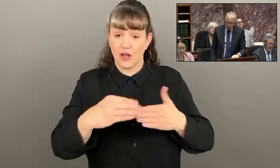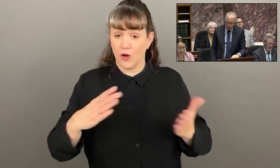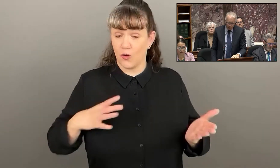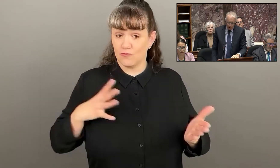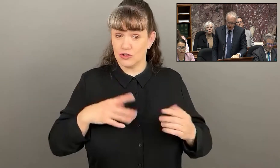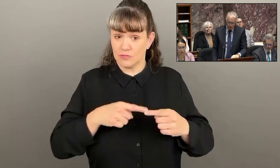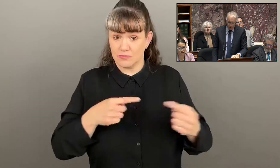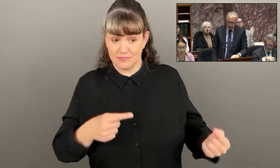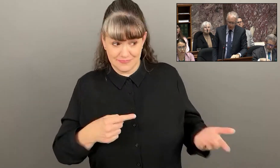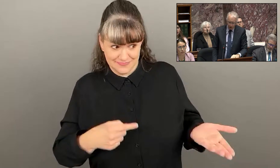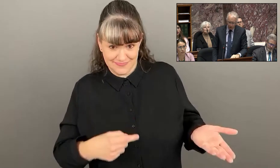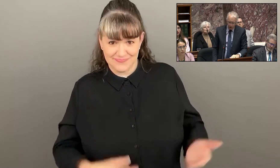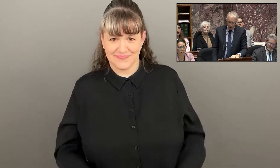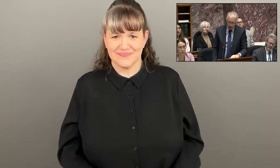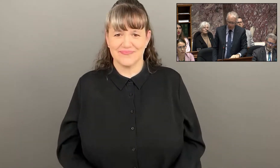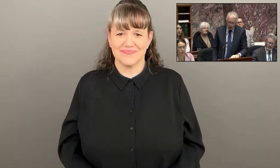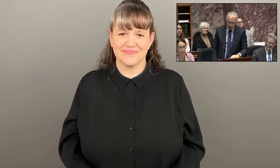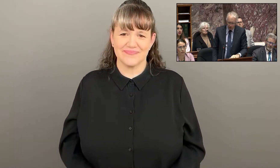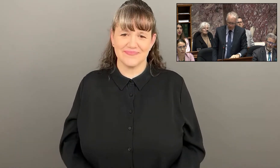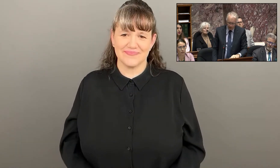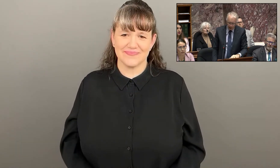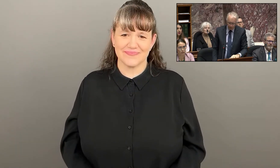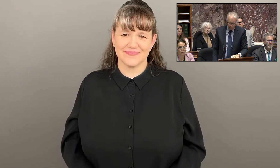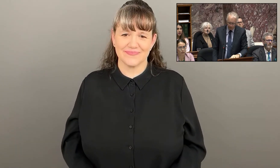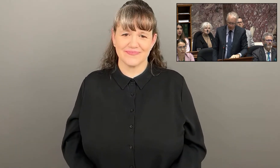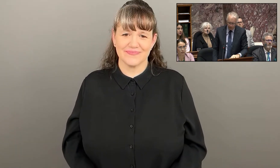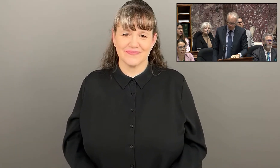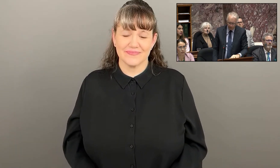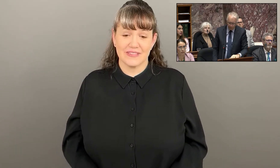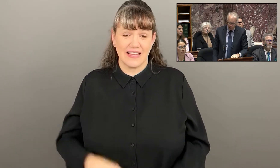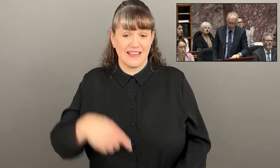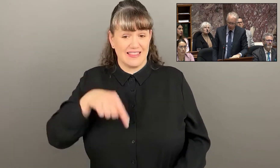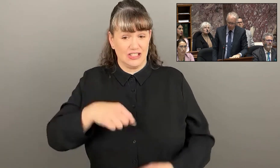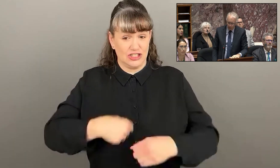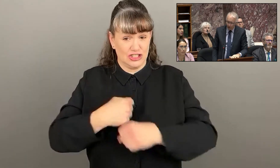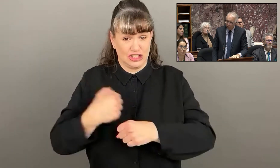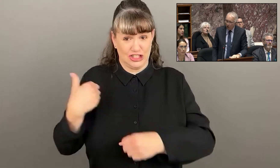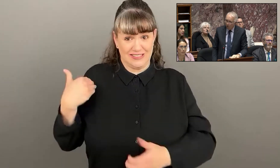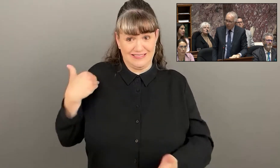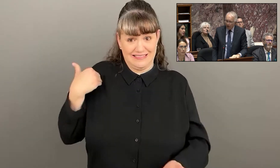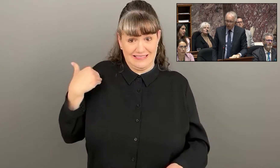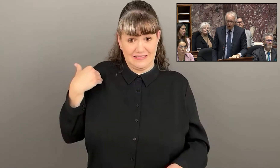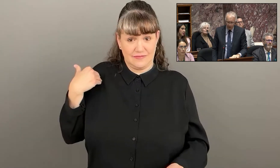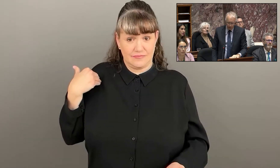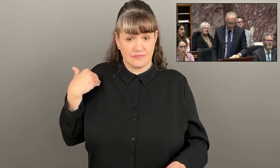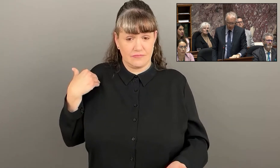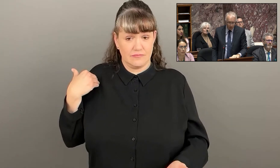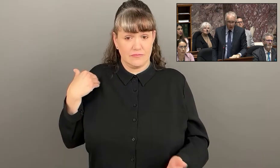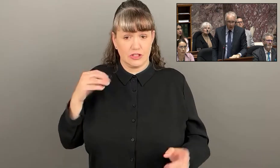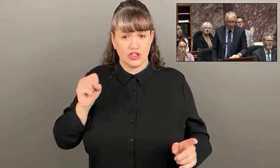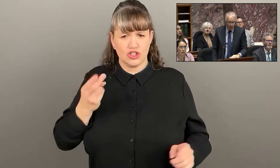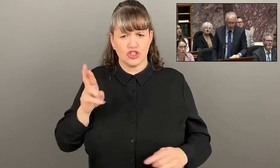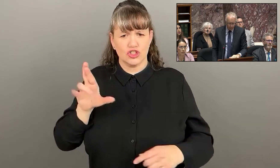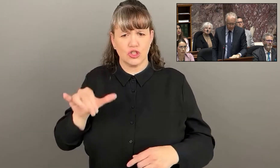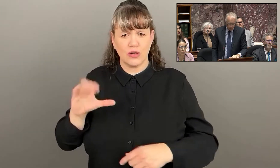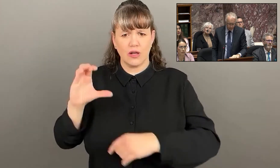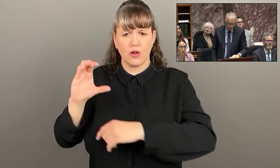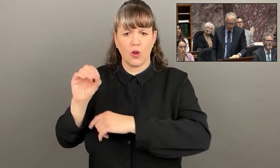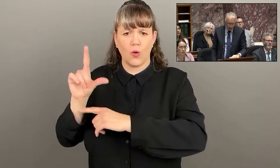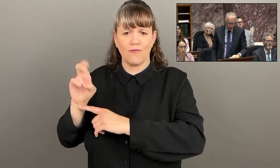MLA for Surrey Cloverdale released internal documents showing that taxpayer-funded safe supply opioids were being trafficked by organized